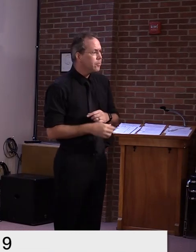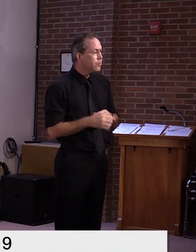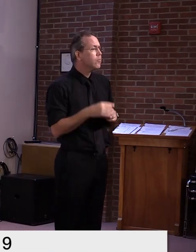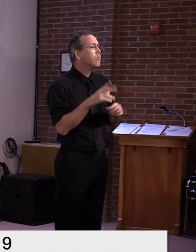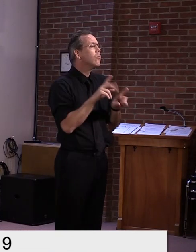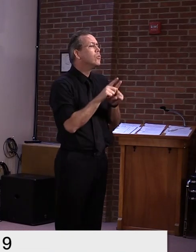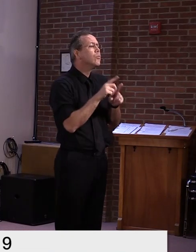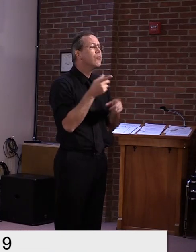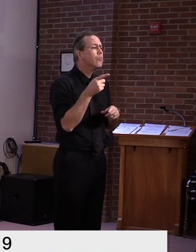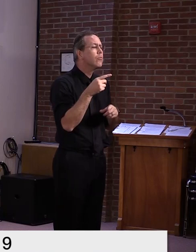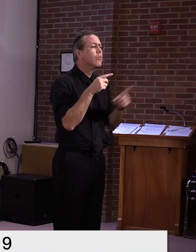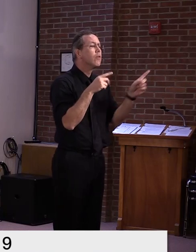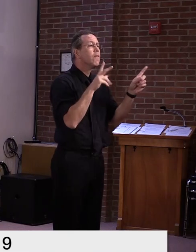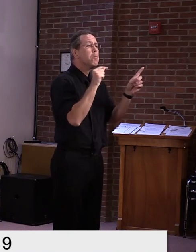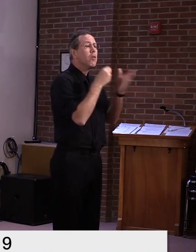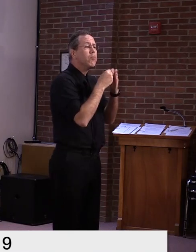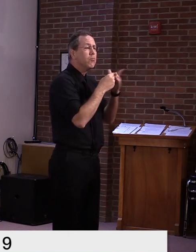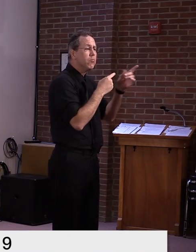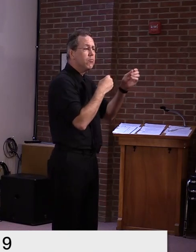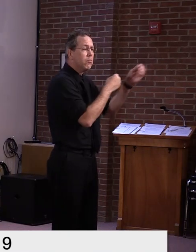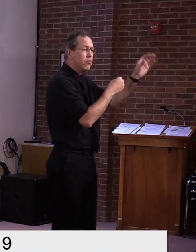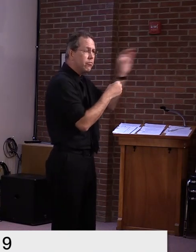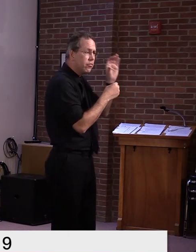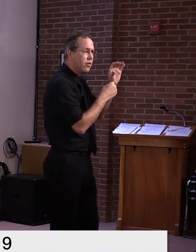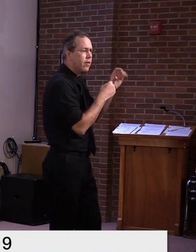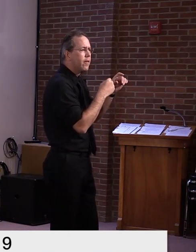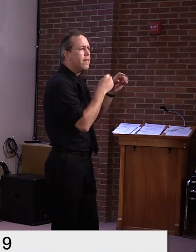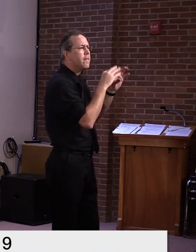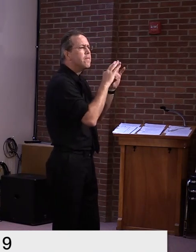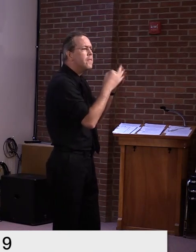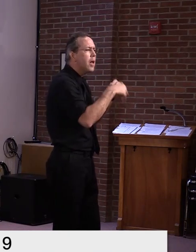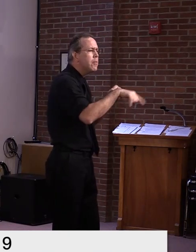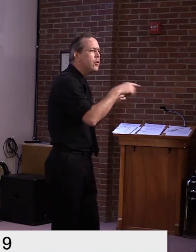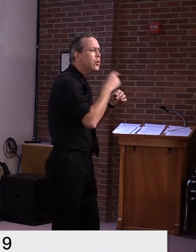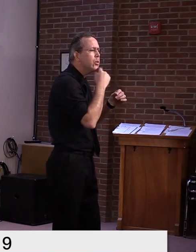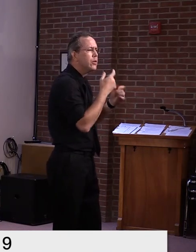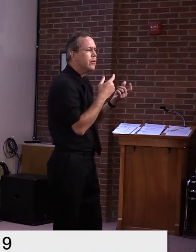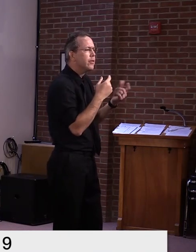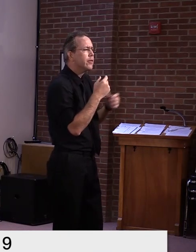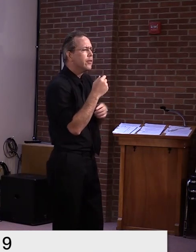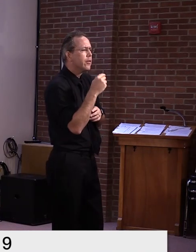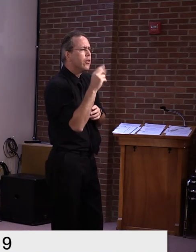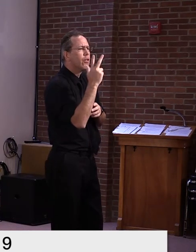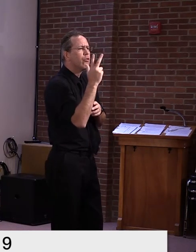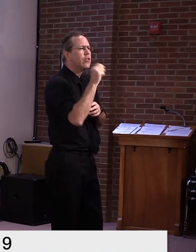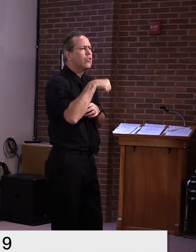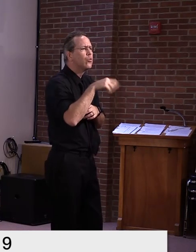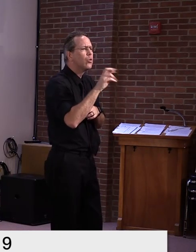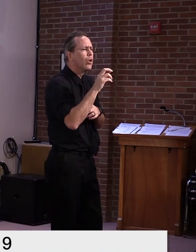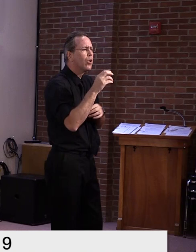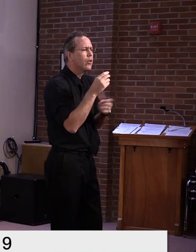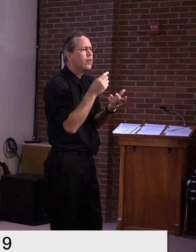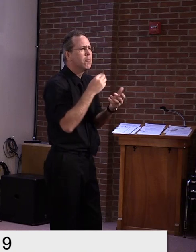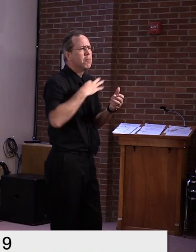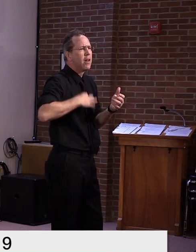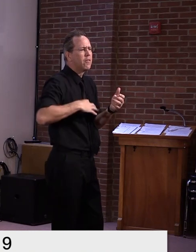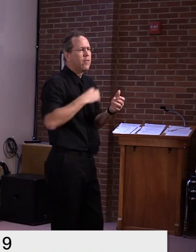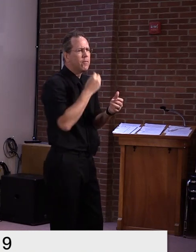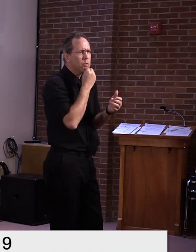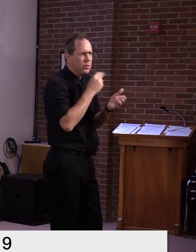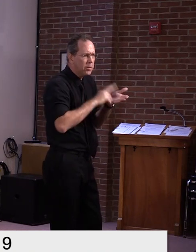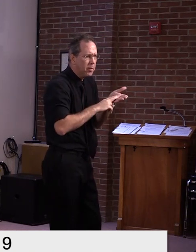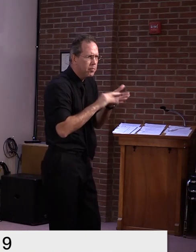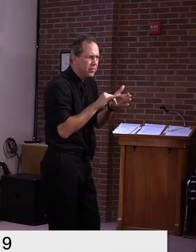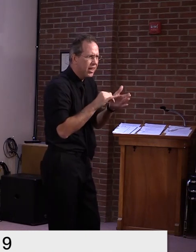squares benefits to be paid out in the month of September. Vermont has provided these supplemental benefits